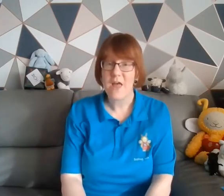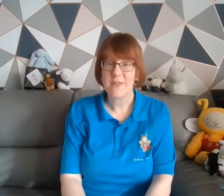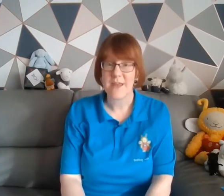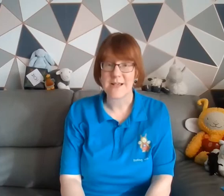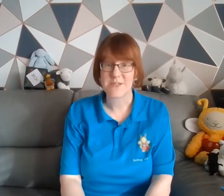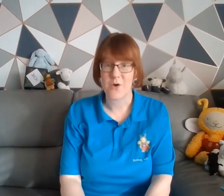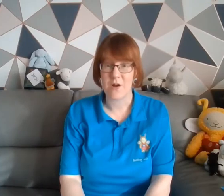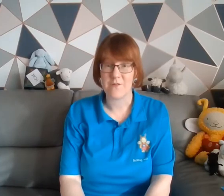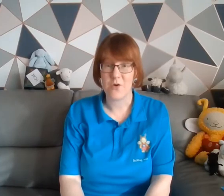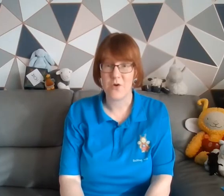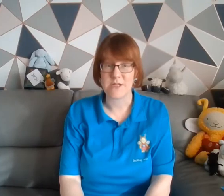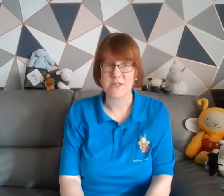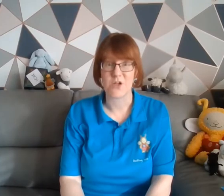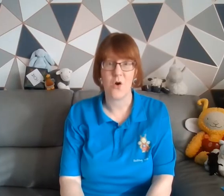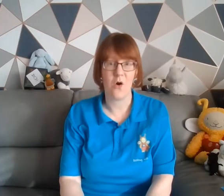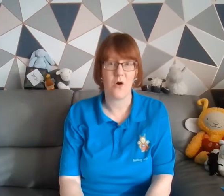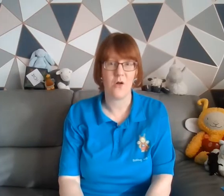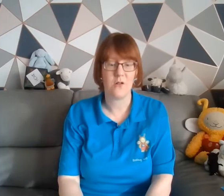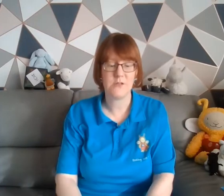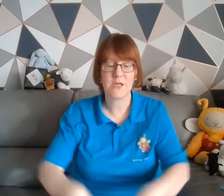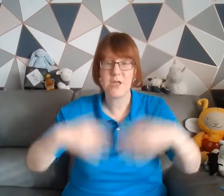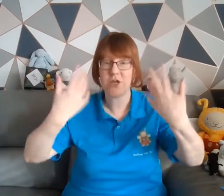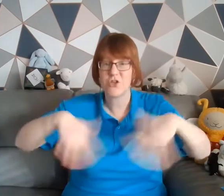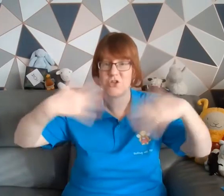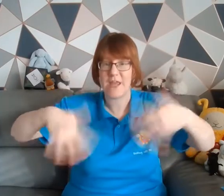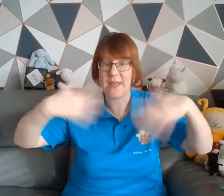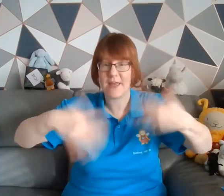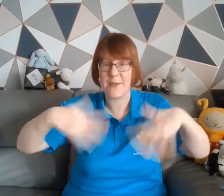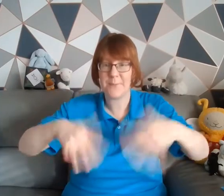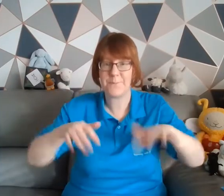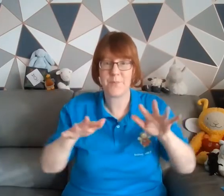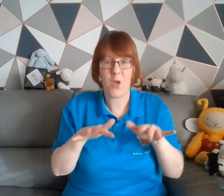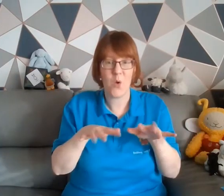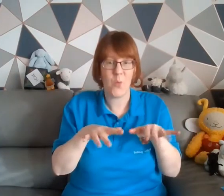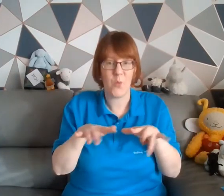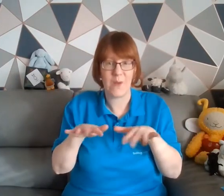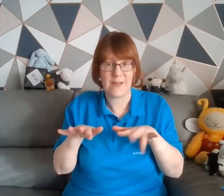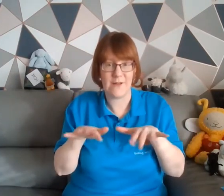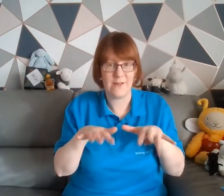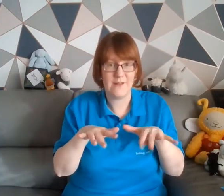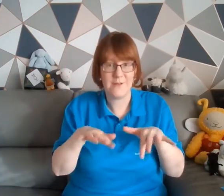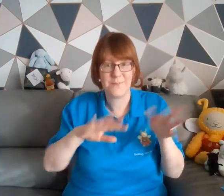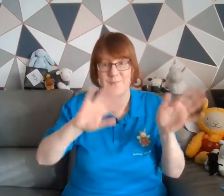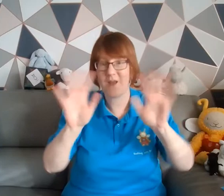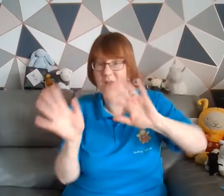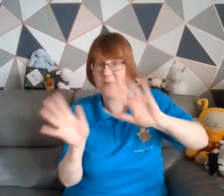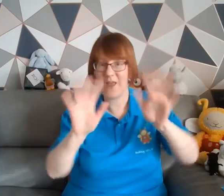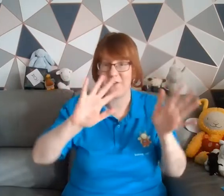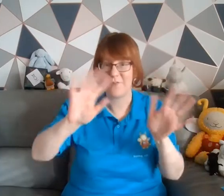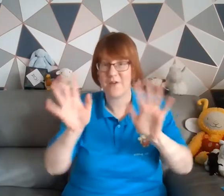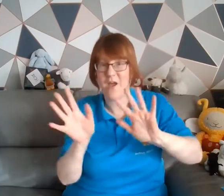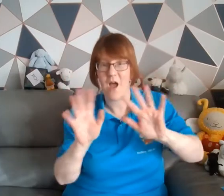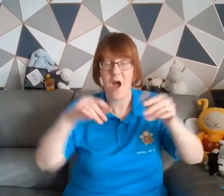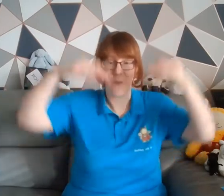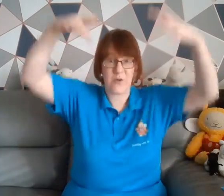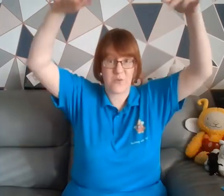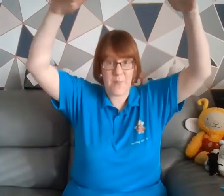The next song I've got is called Shake, Wiggle and Wave. I'm going to go up